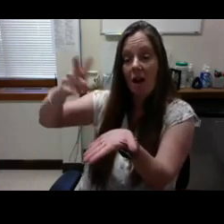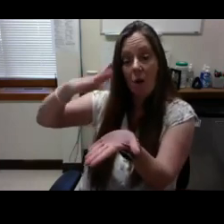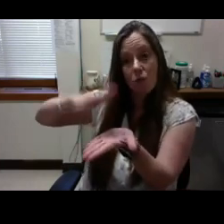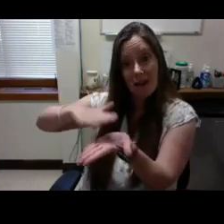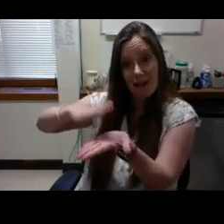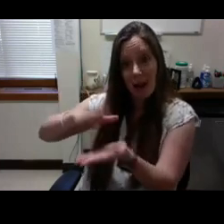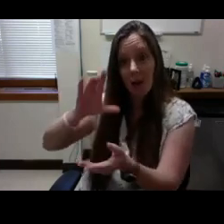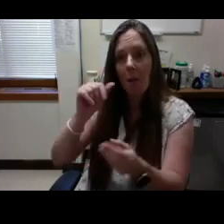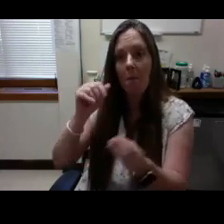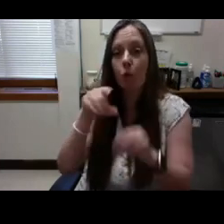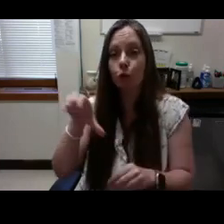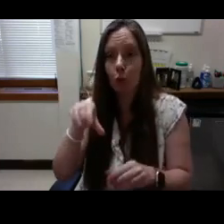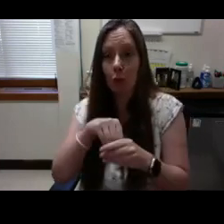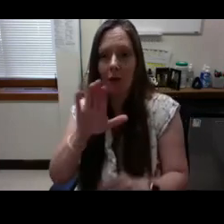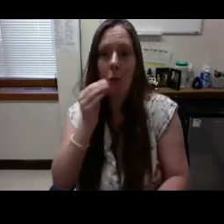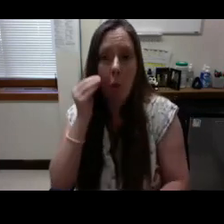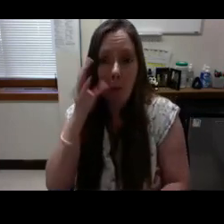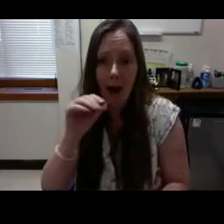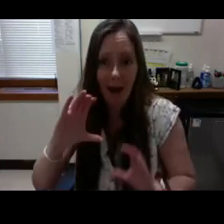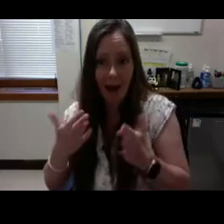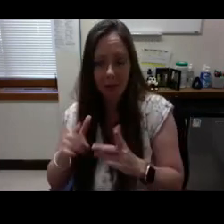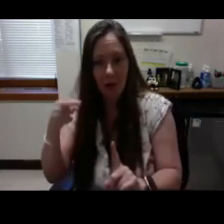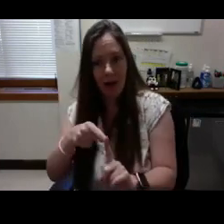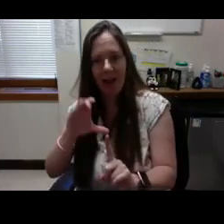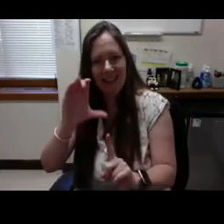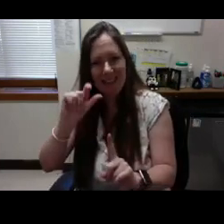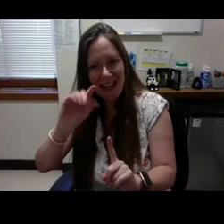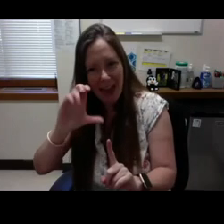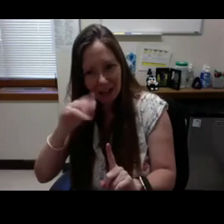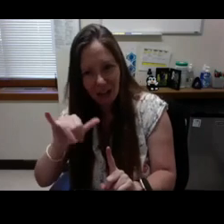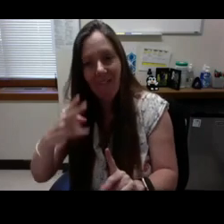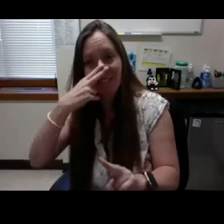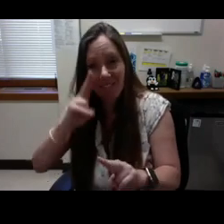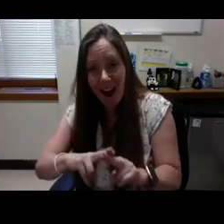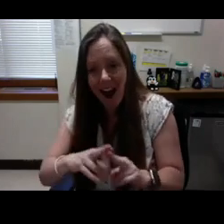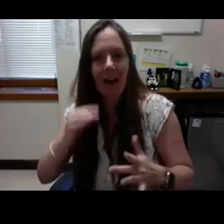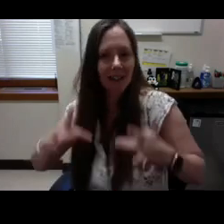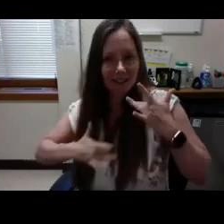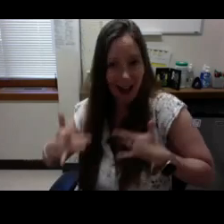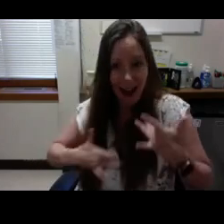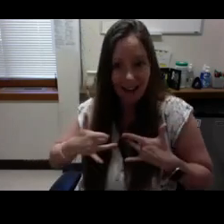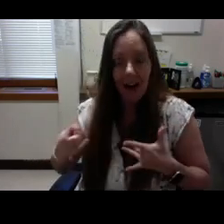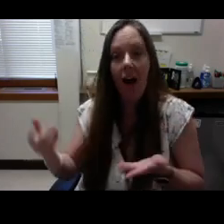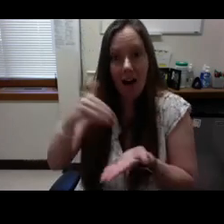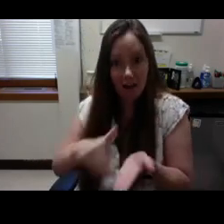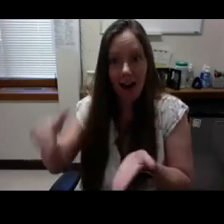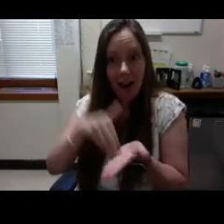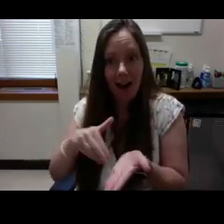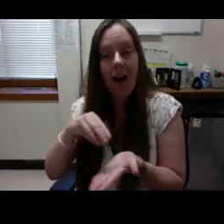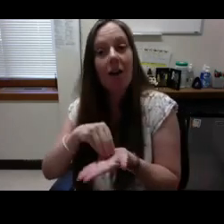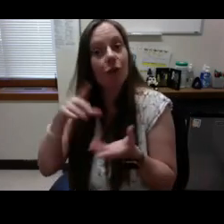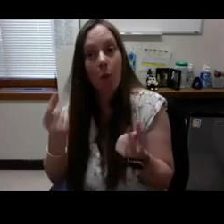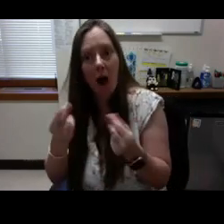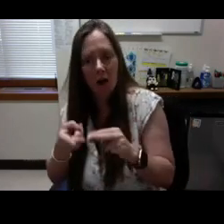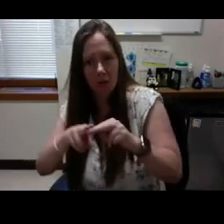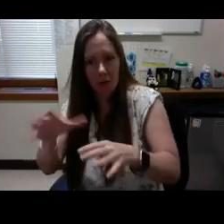So the point of this rhythm, the more you do that in your home, in your classroom, it's catchy, it's fun, it's